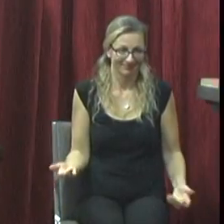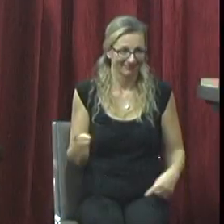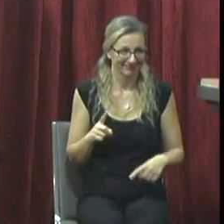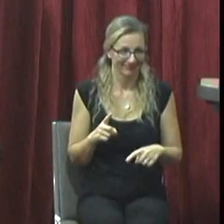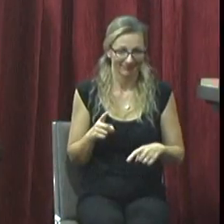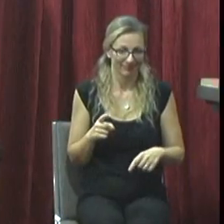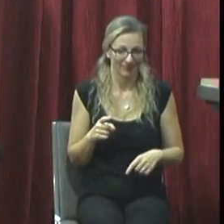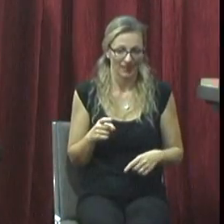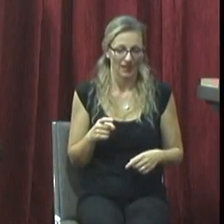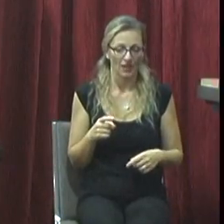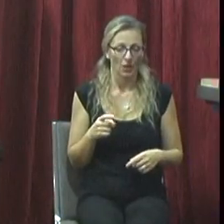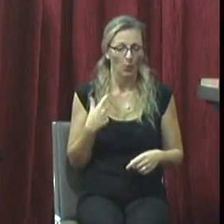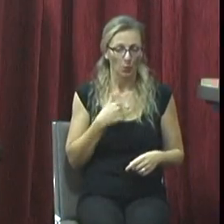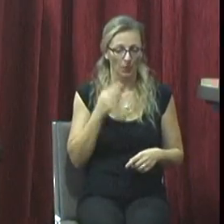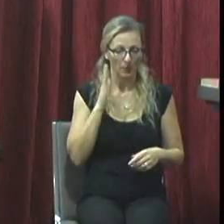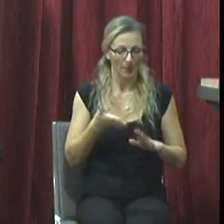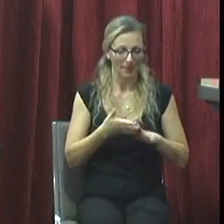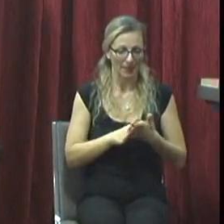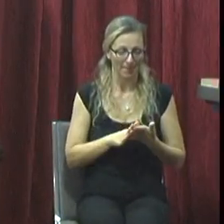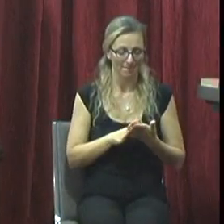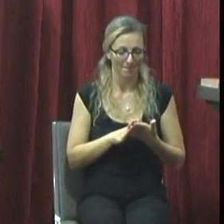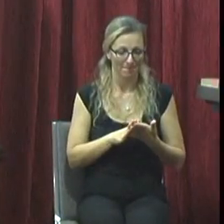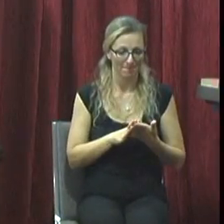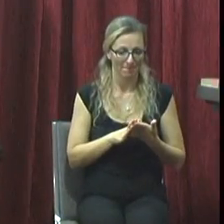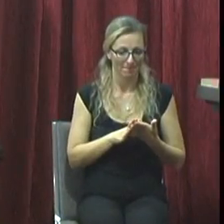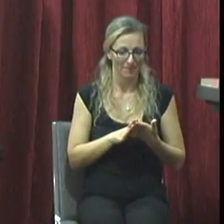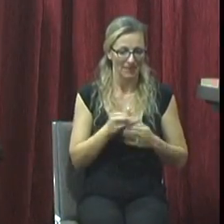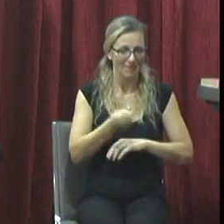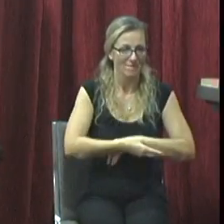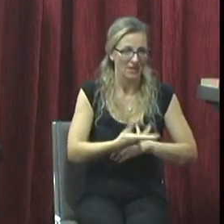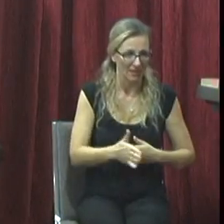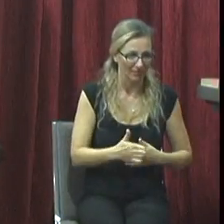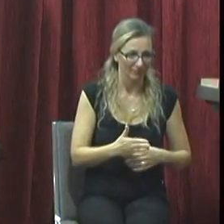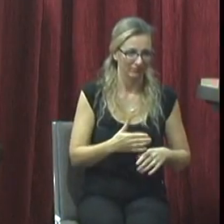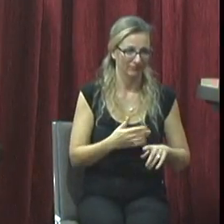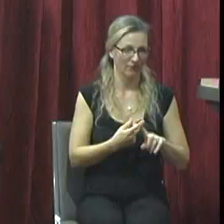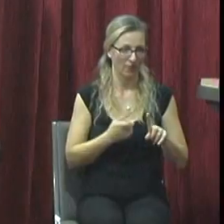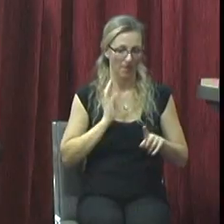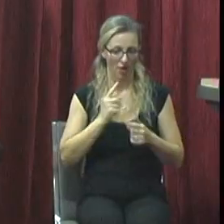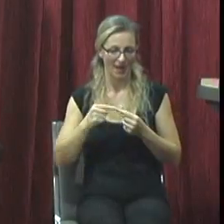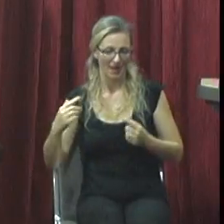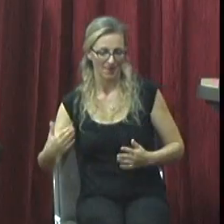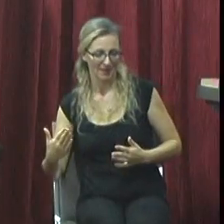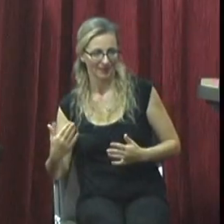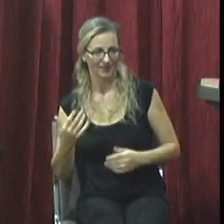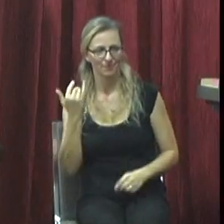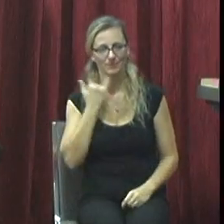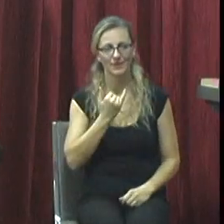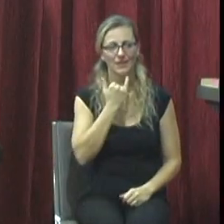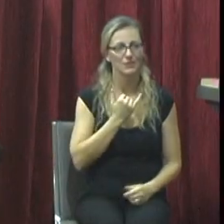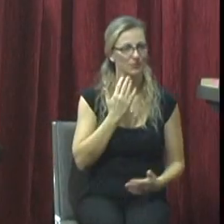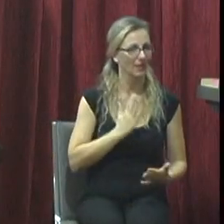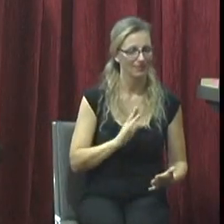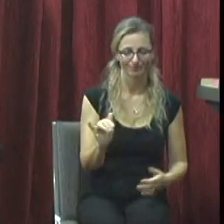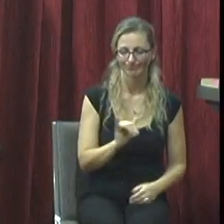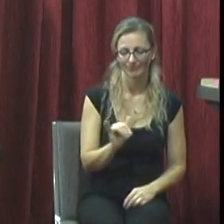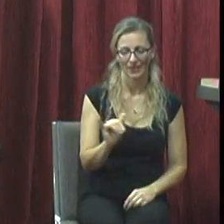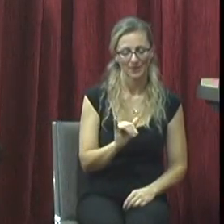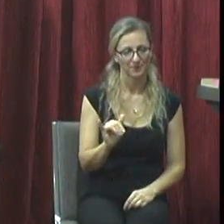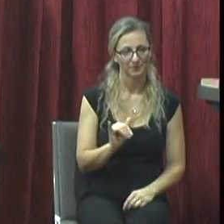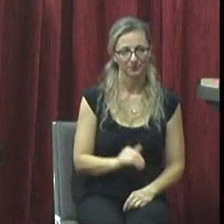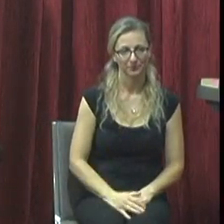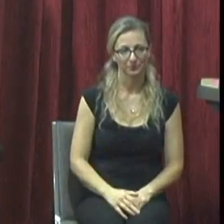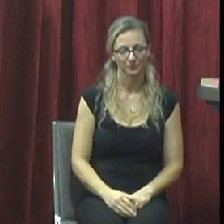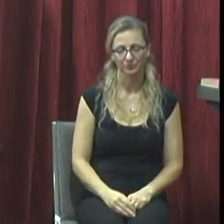enemies. We'll turn our necks, we'll flee from our enemies. And the Israelites, all of them are now under that same ban. The